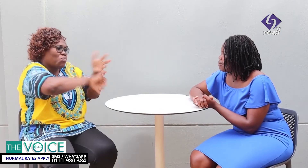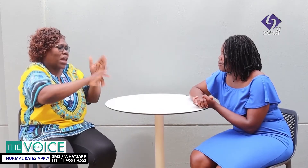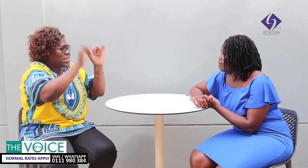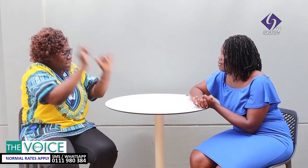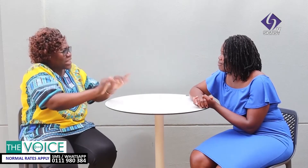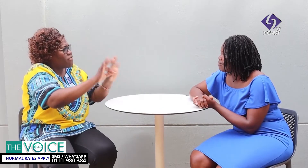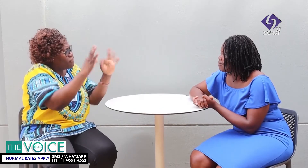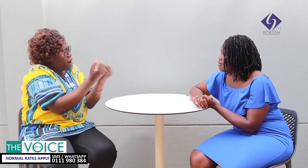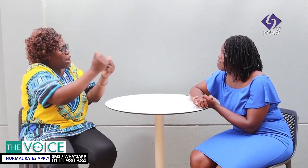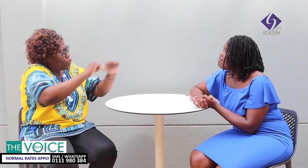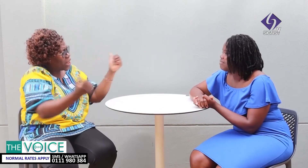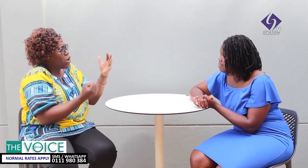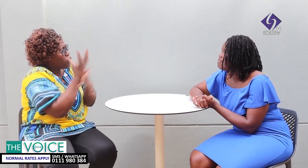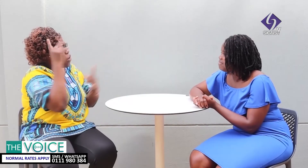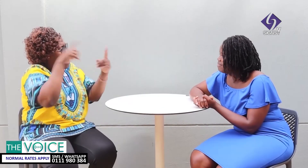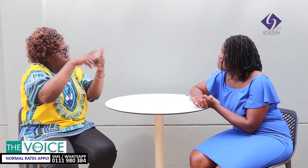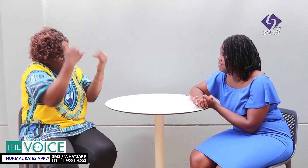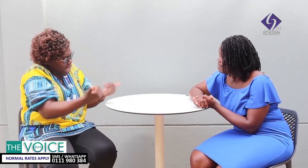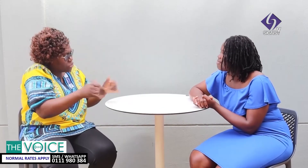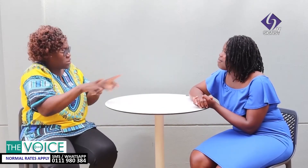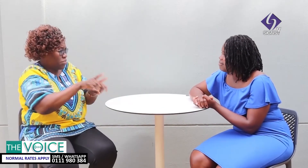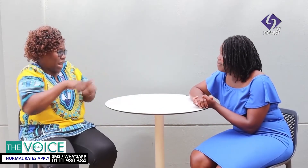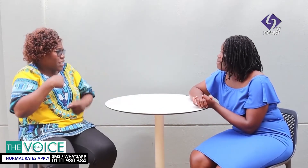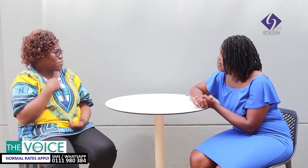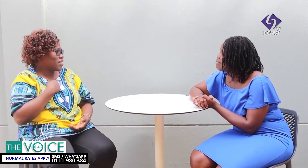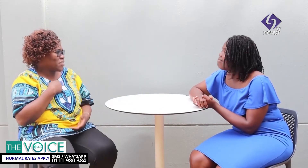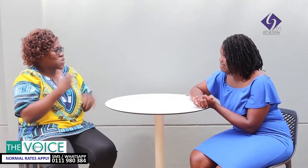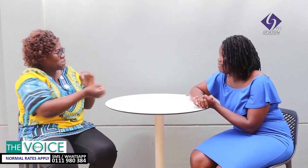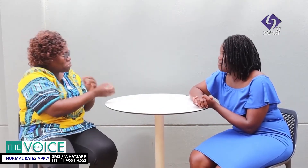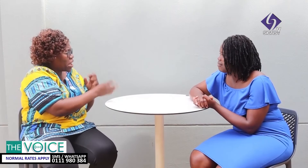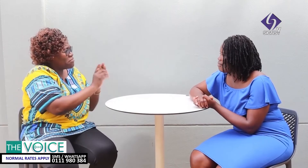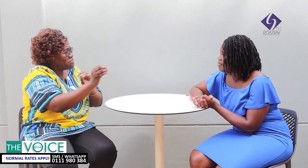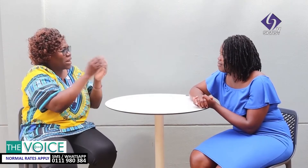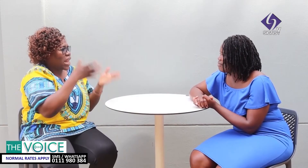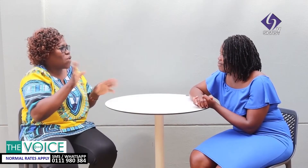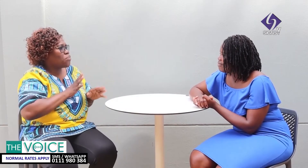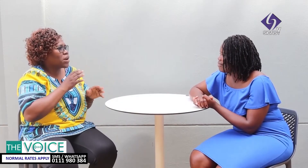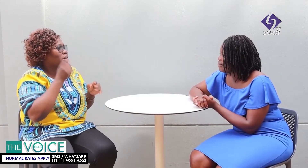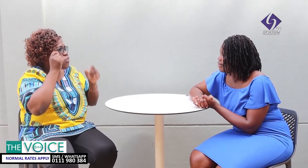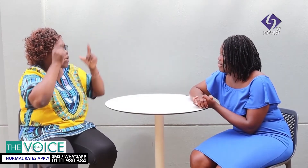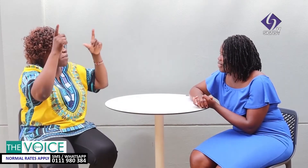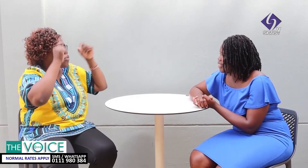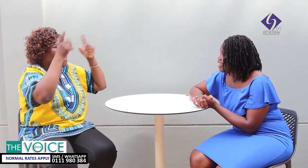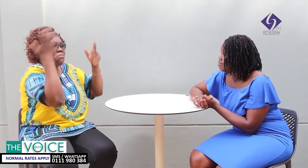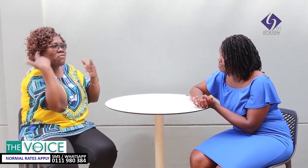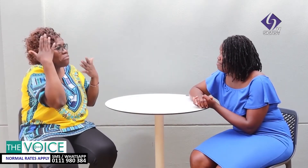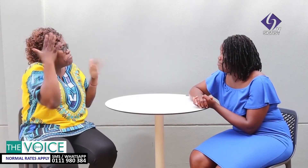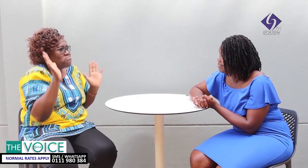and later I had the opportunity to start a family and everything. So I didn't have